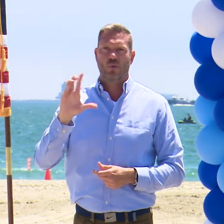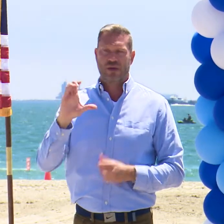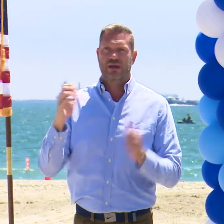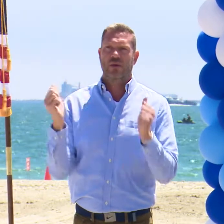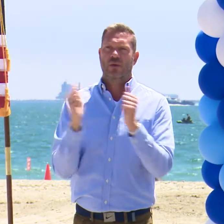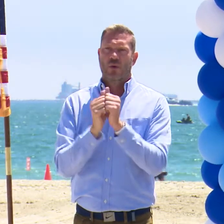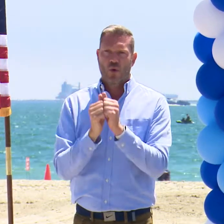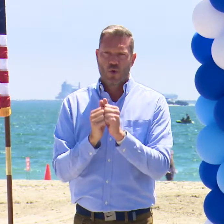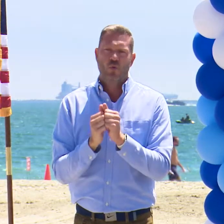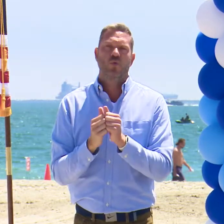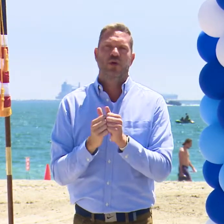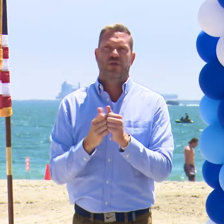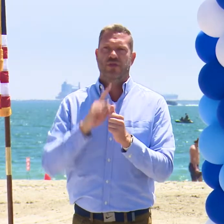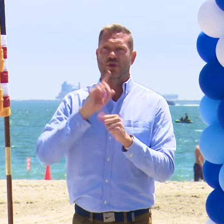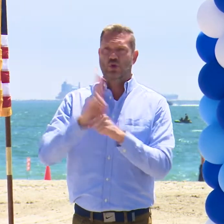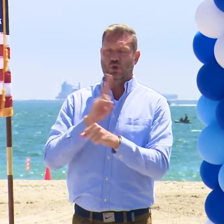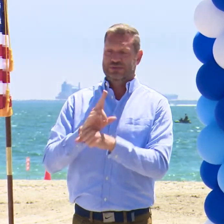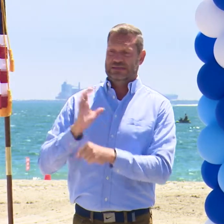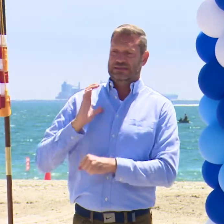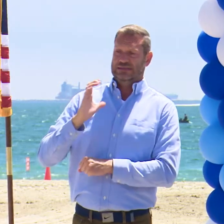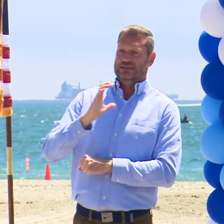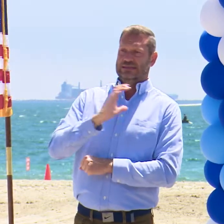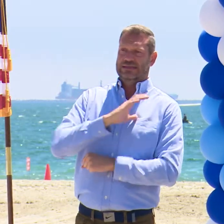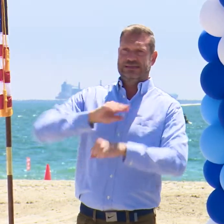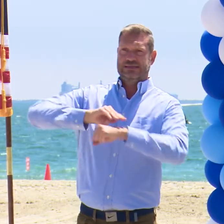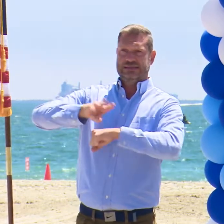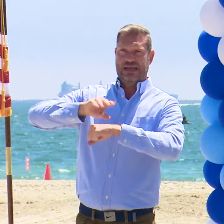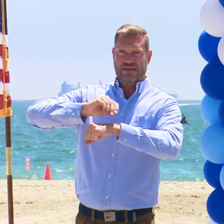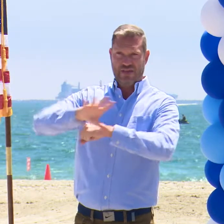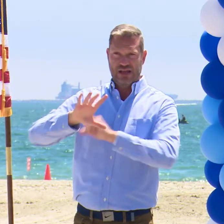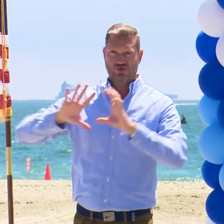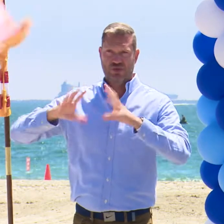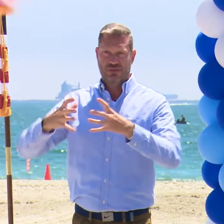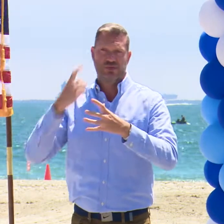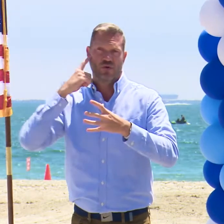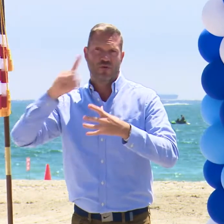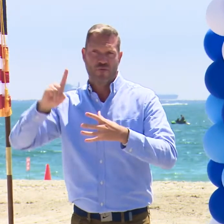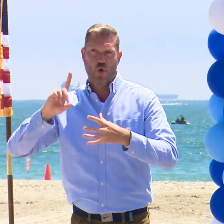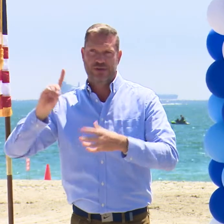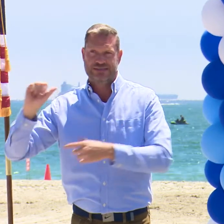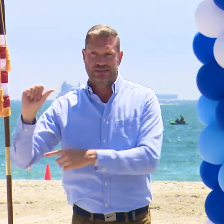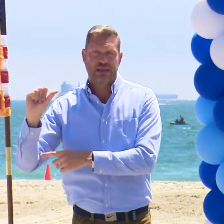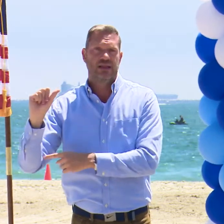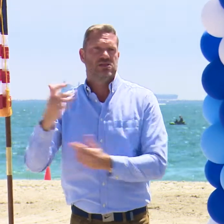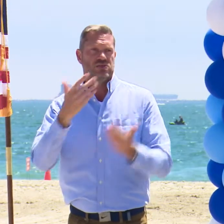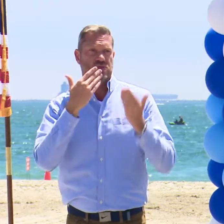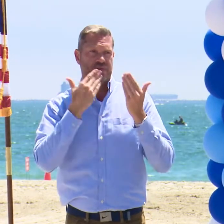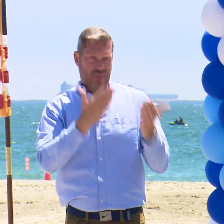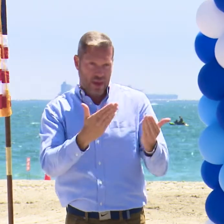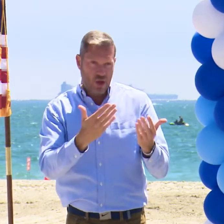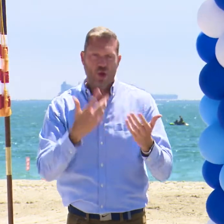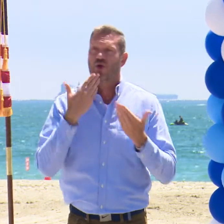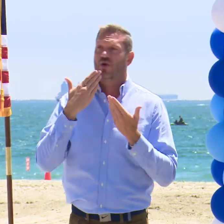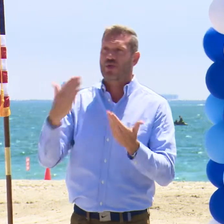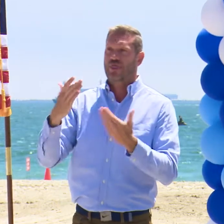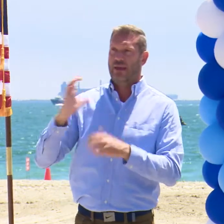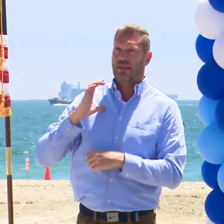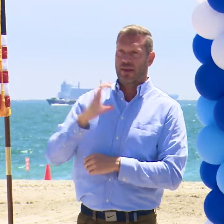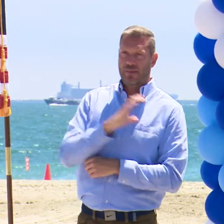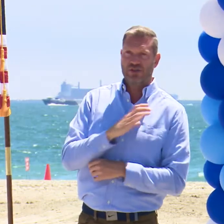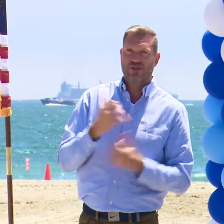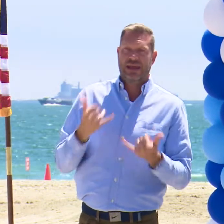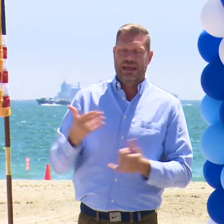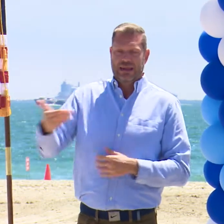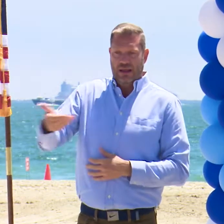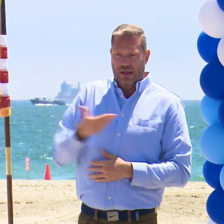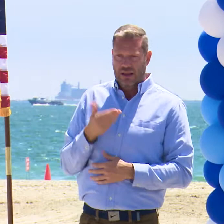the Citizens Advisory Commission on Disabilities. So we thank her, we thank the commission, and with that, I'd like to